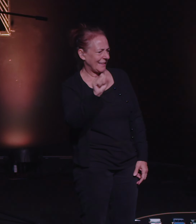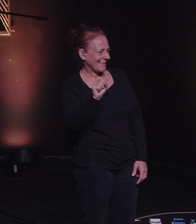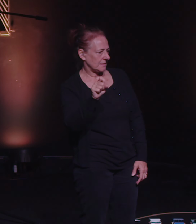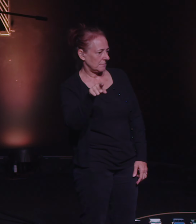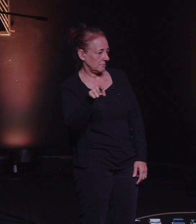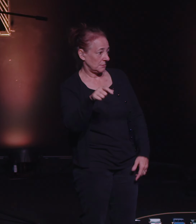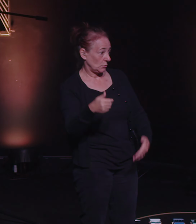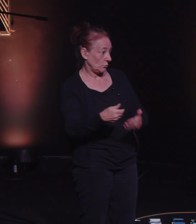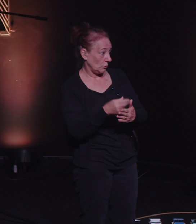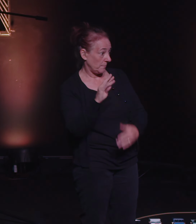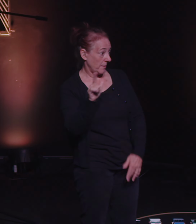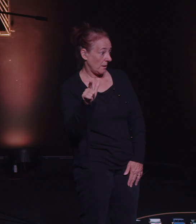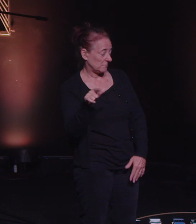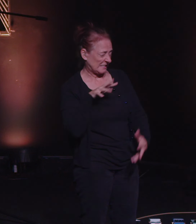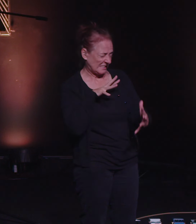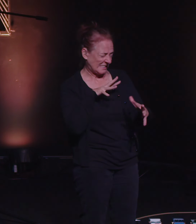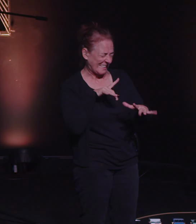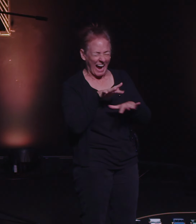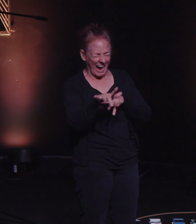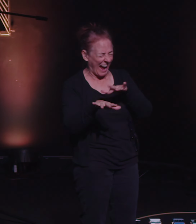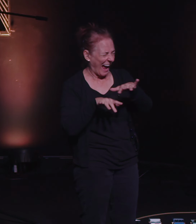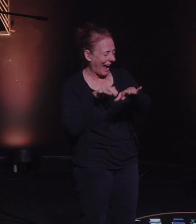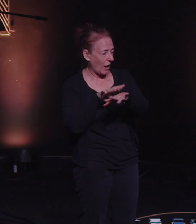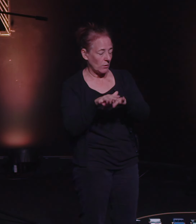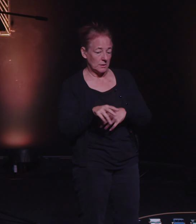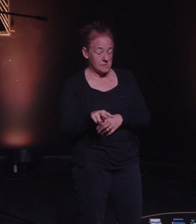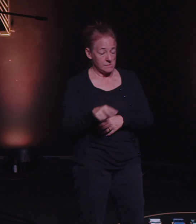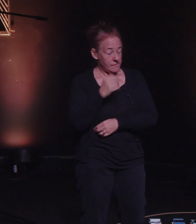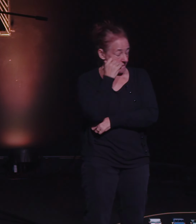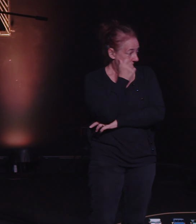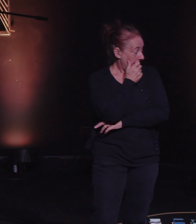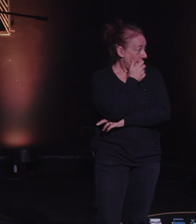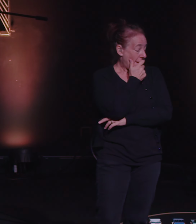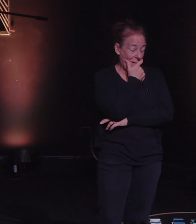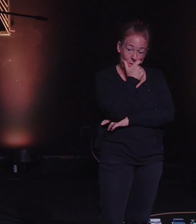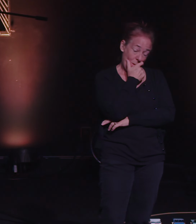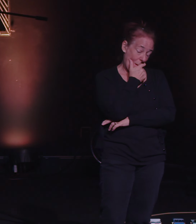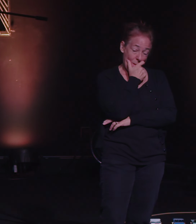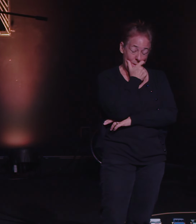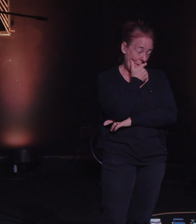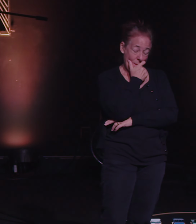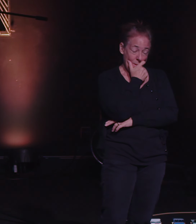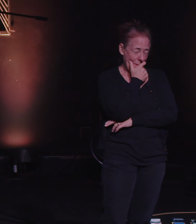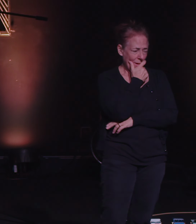Friday? I have very few pet peeves. That's not true. I probably have quite a bit.